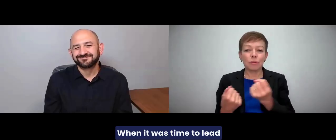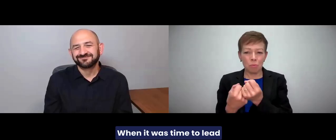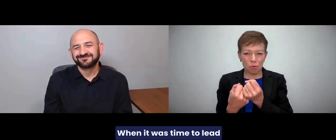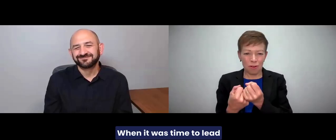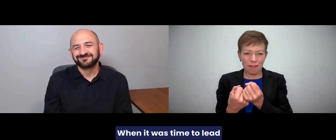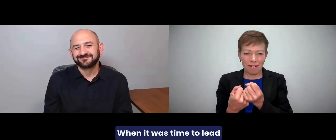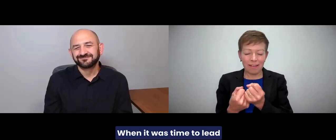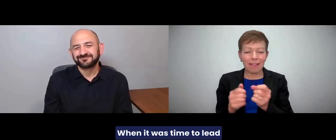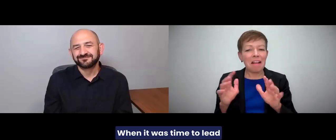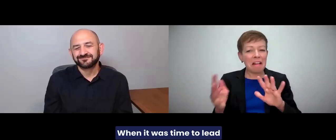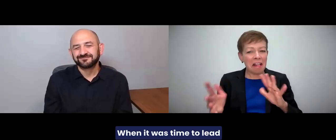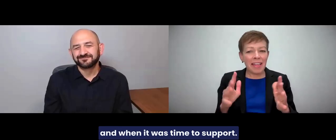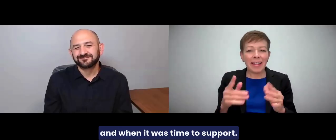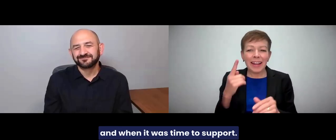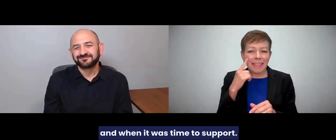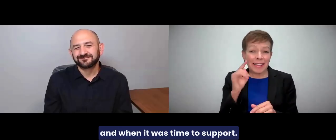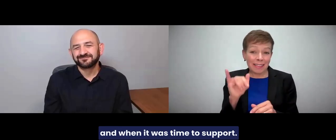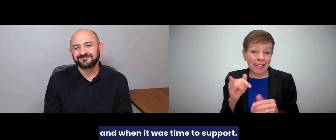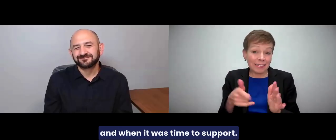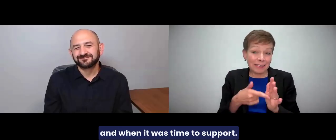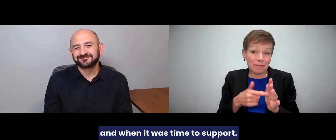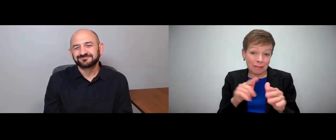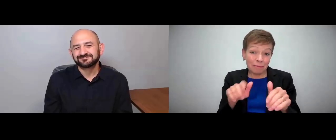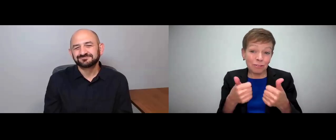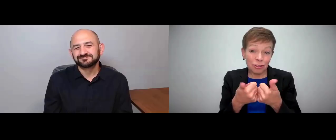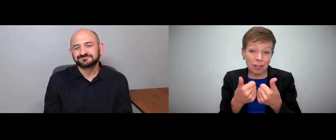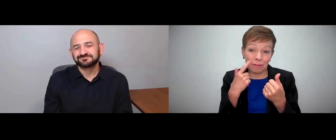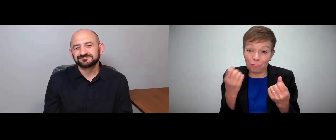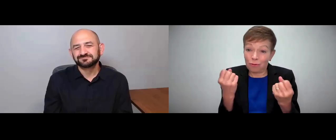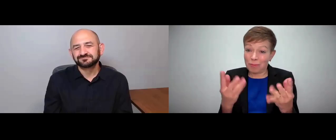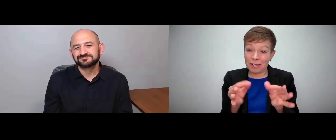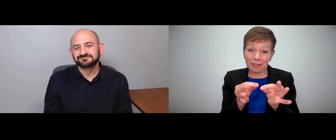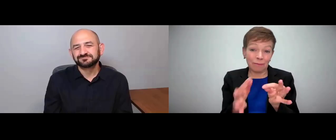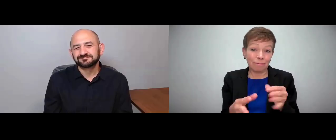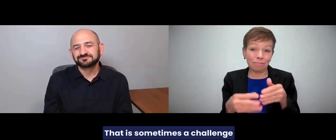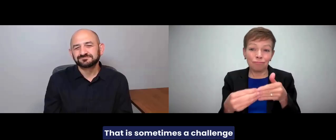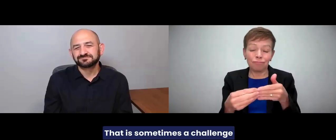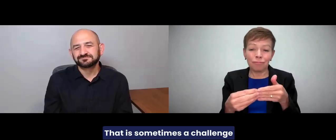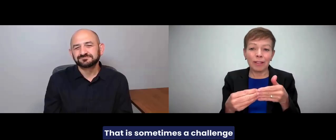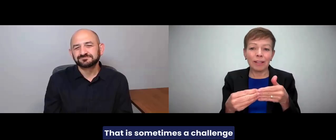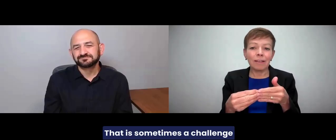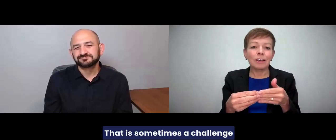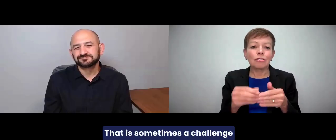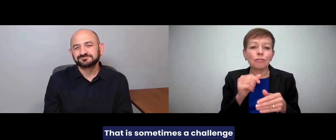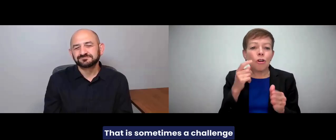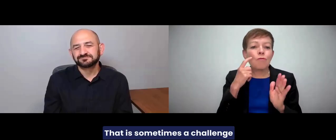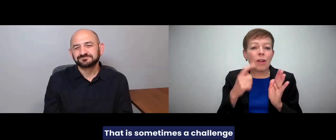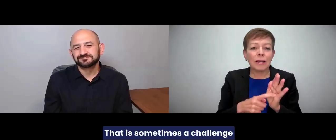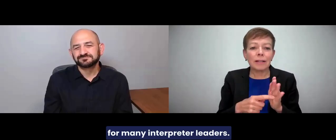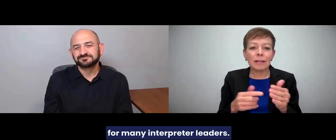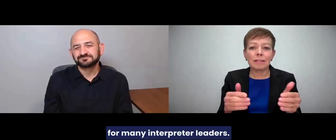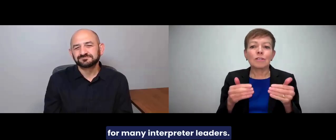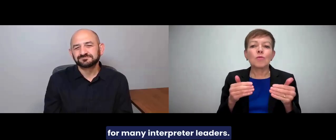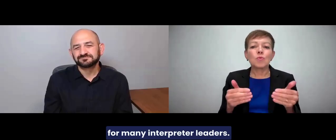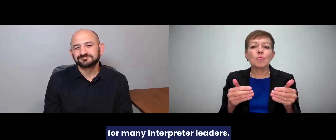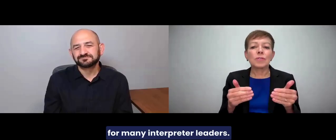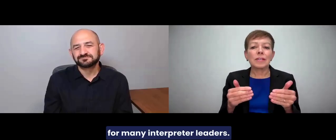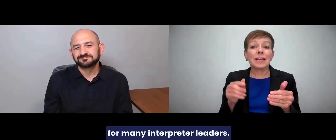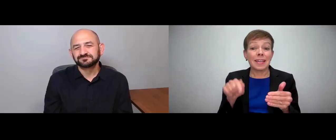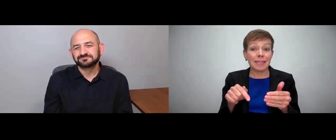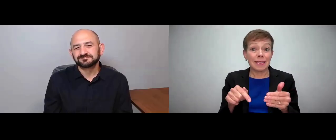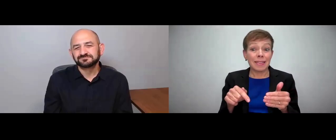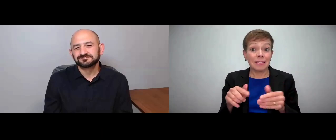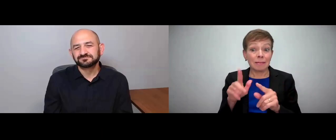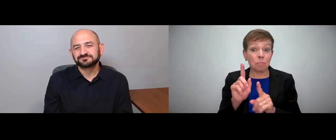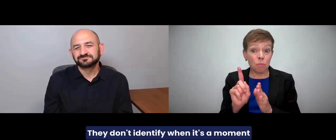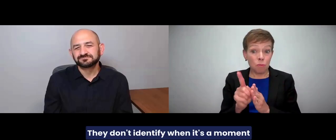When it was time to lead and when it was time to support. And that is sometimes a challenge for many interpreter